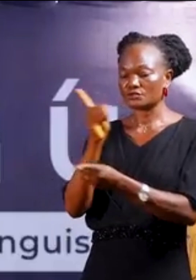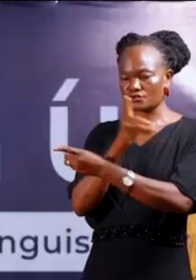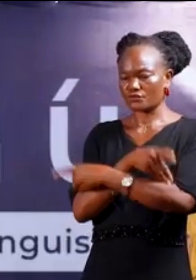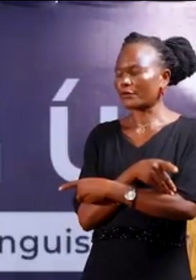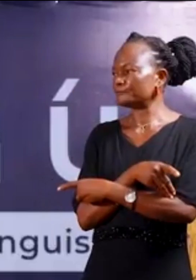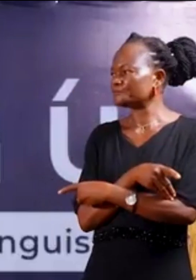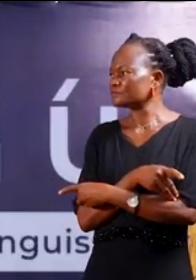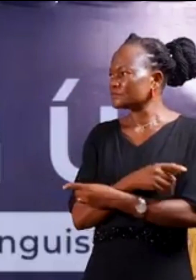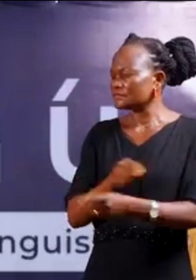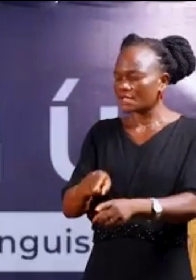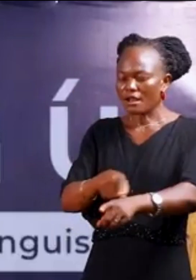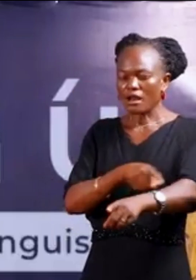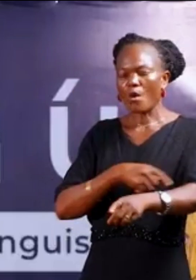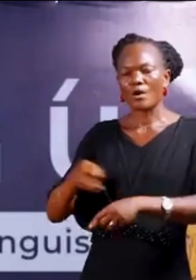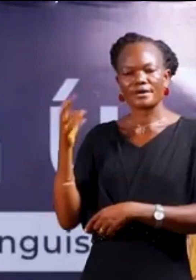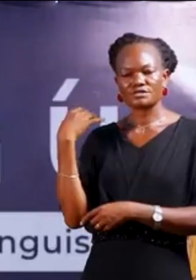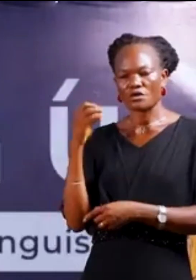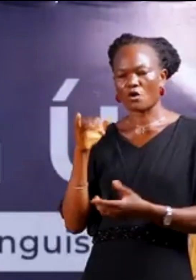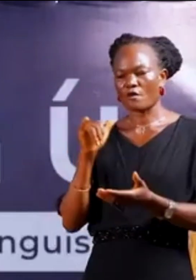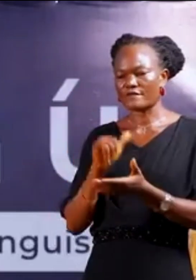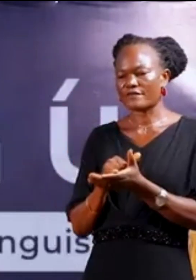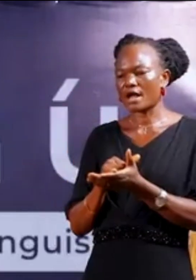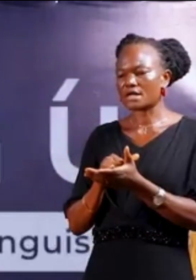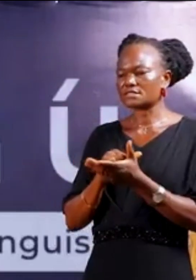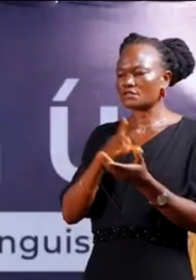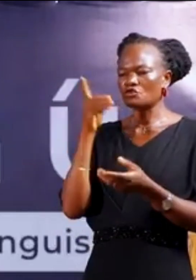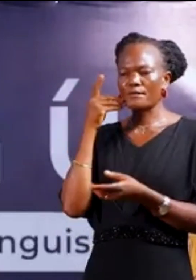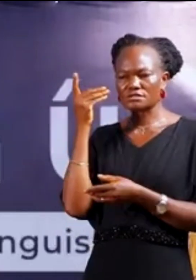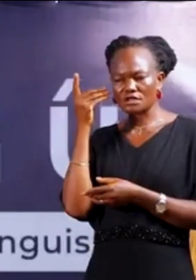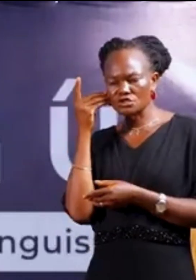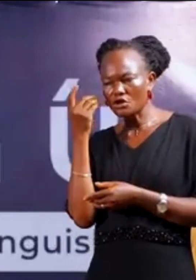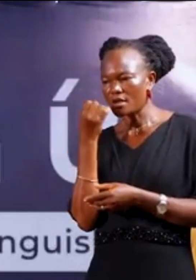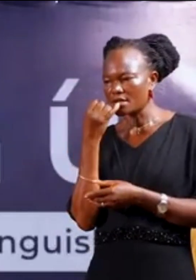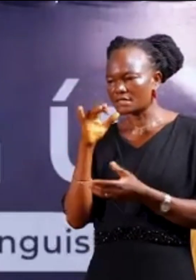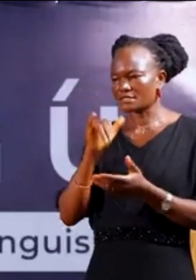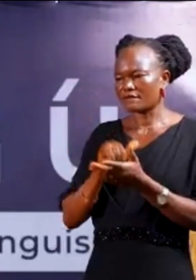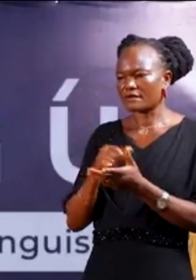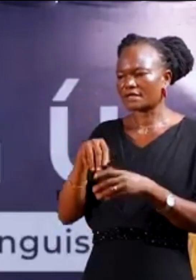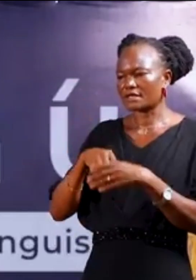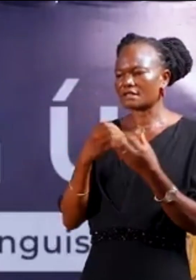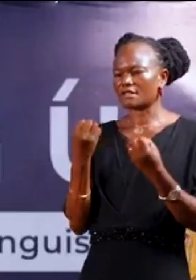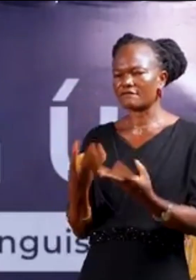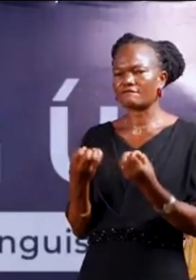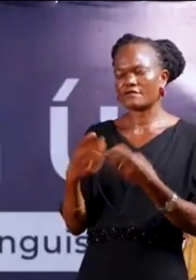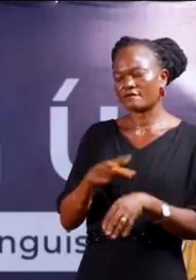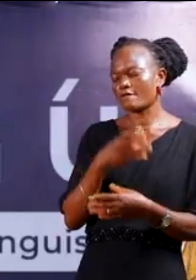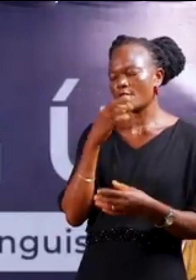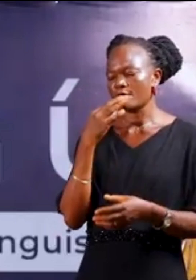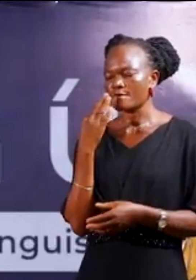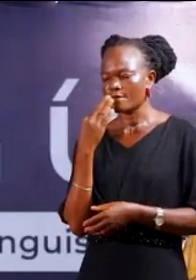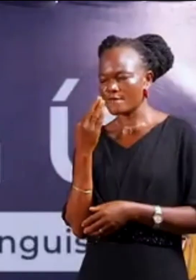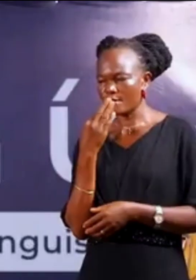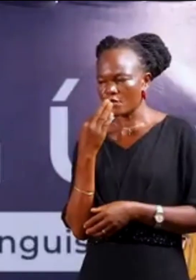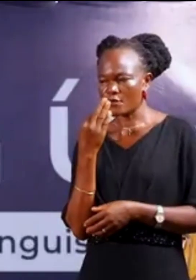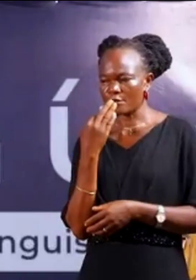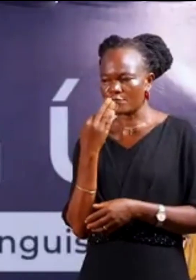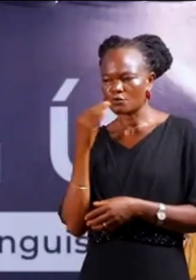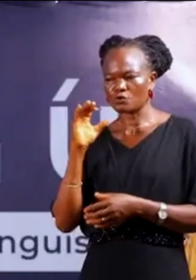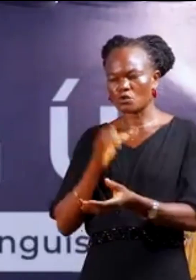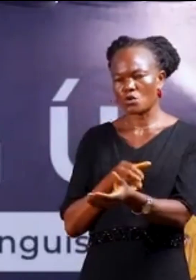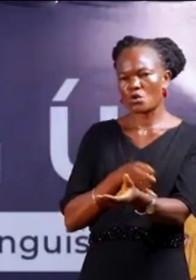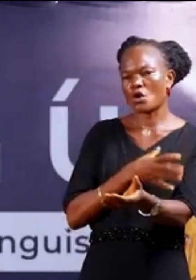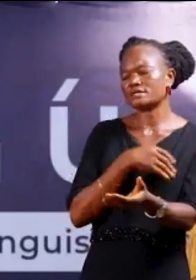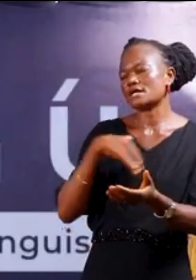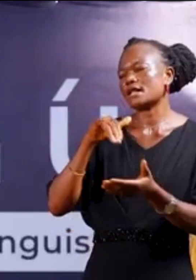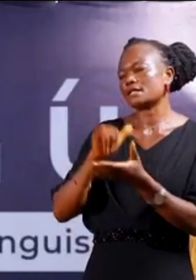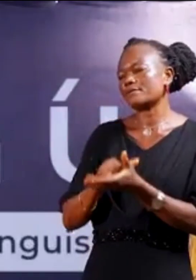The long history of plant domestication is evident in the large variety of food crops and edible plants